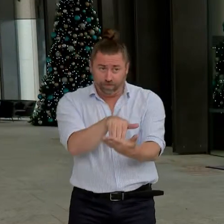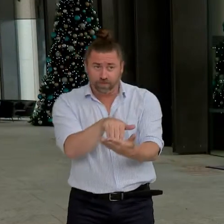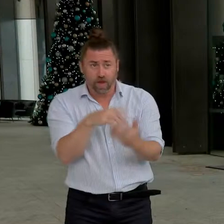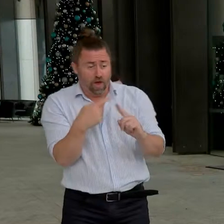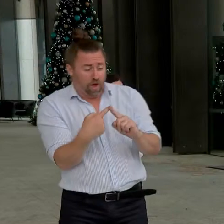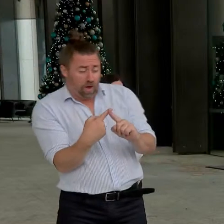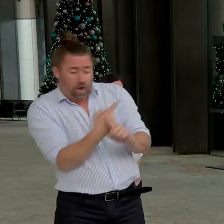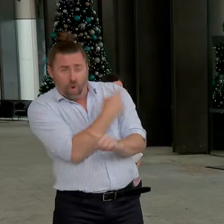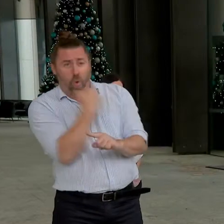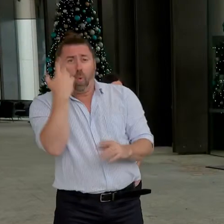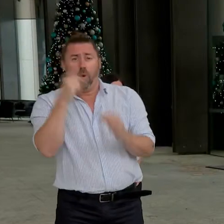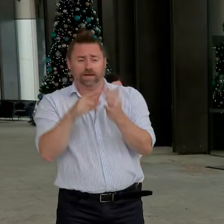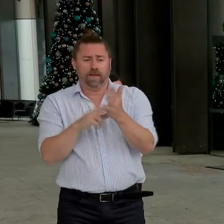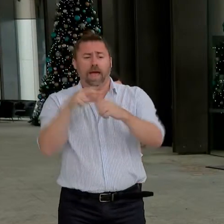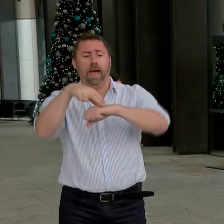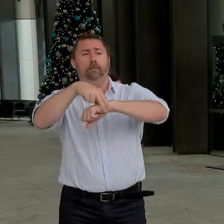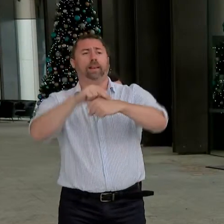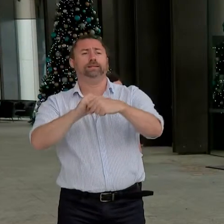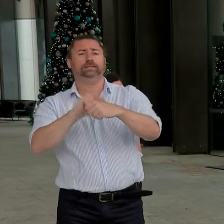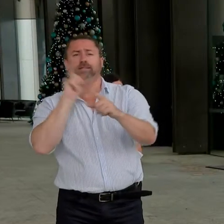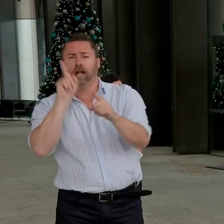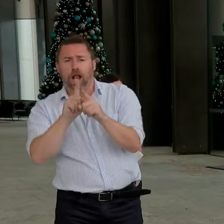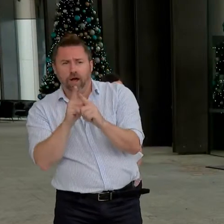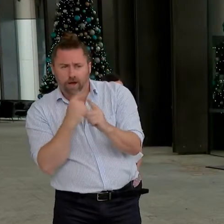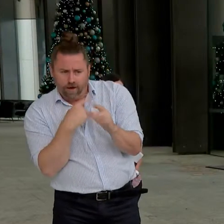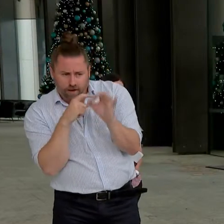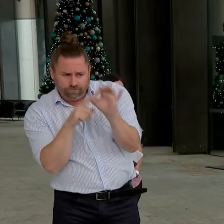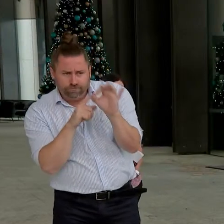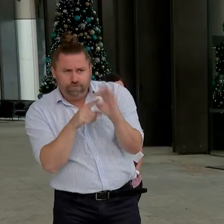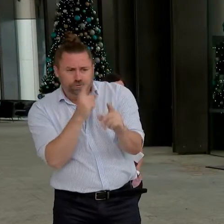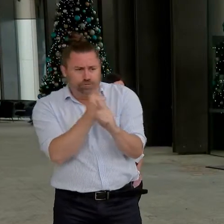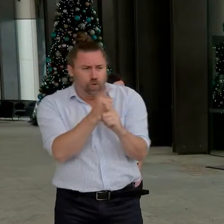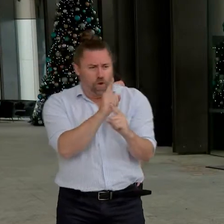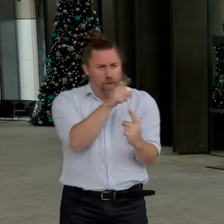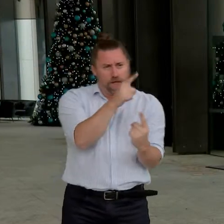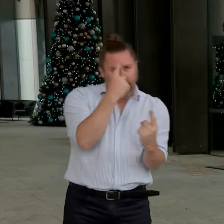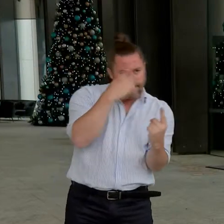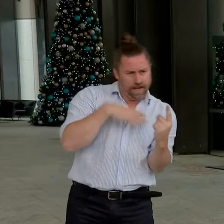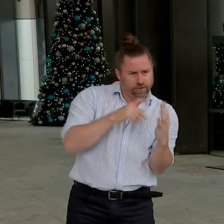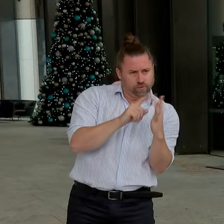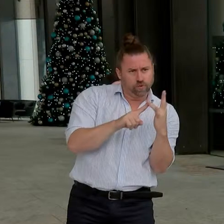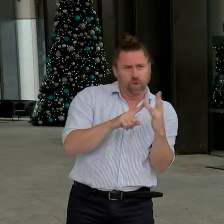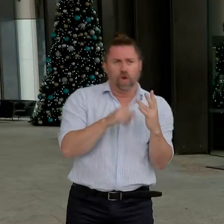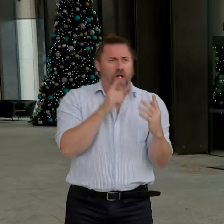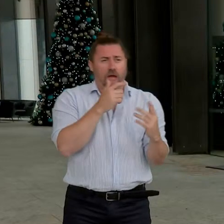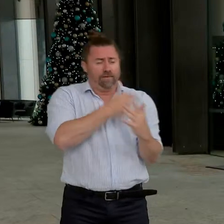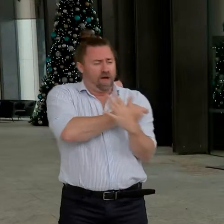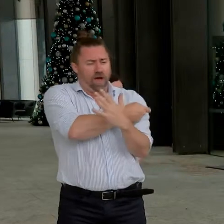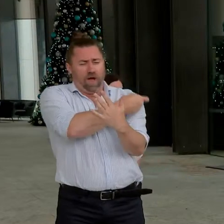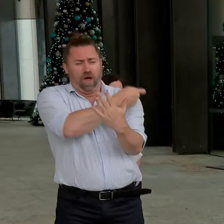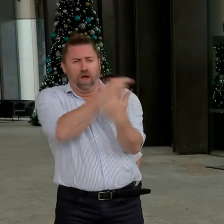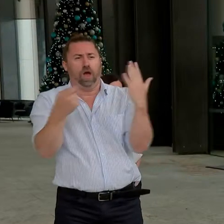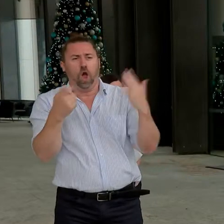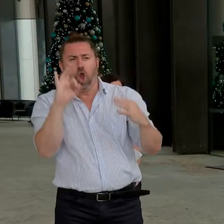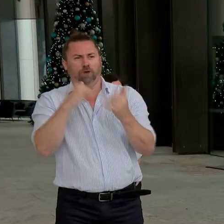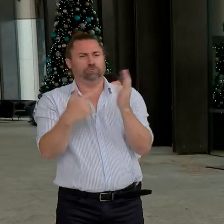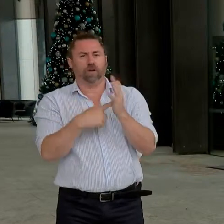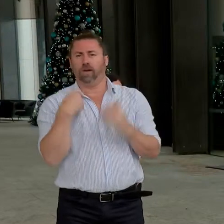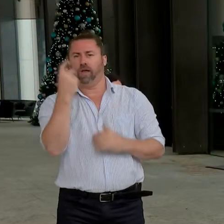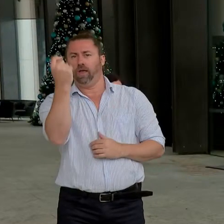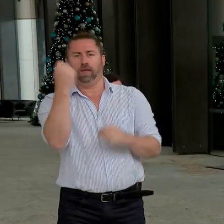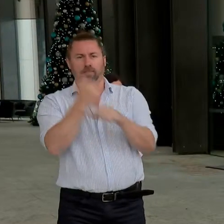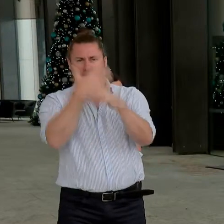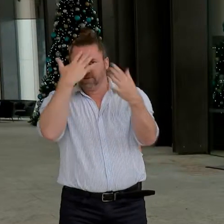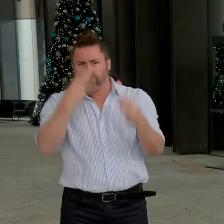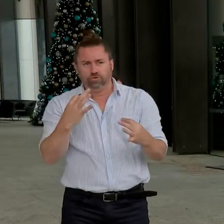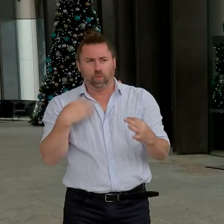our officers deal with individual case-by-case assessment of what's occurred. And that's happened right throughout the pandemic. In